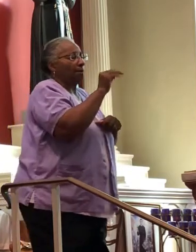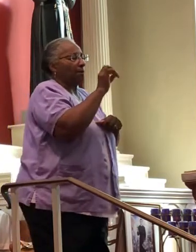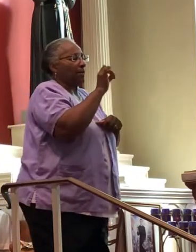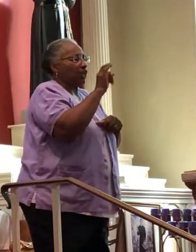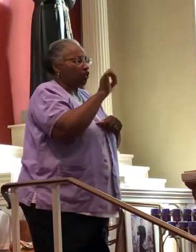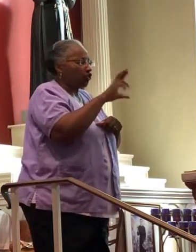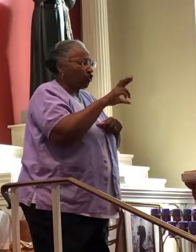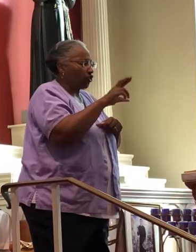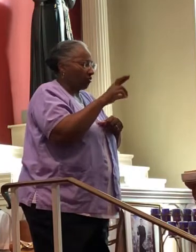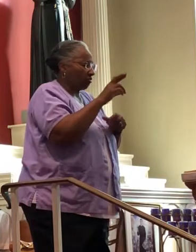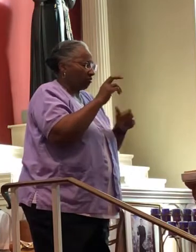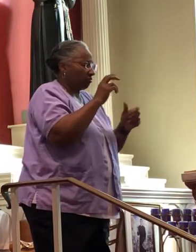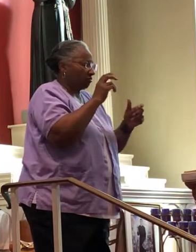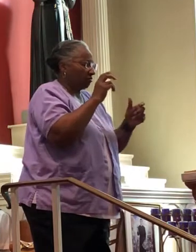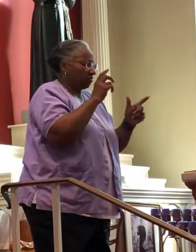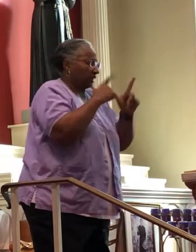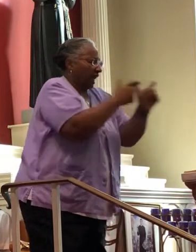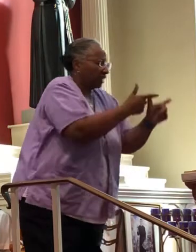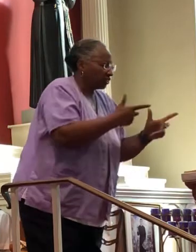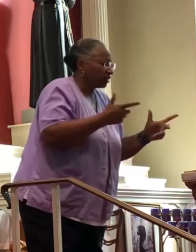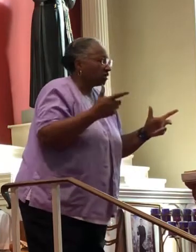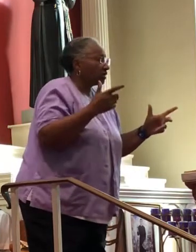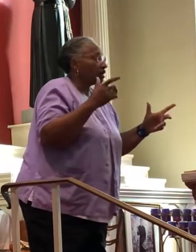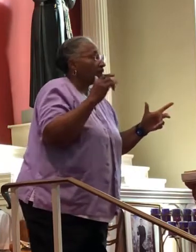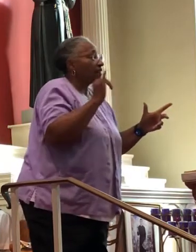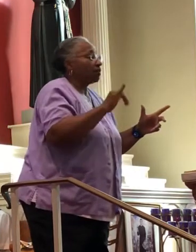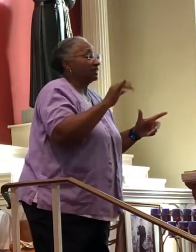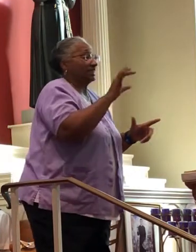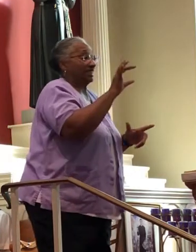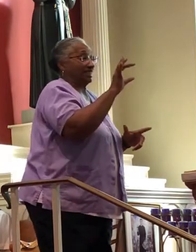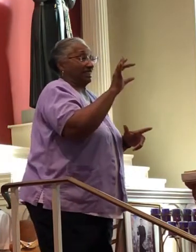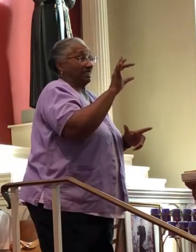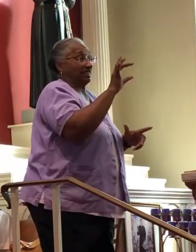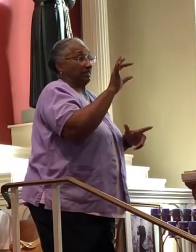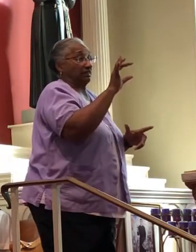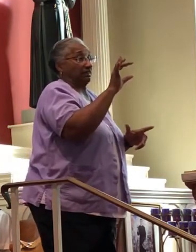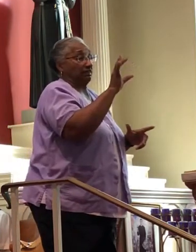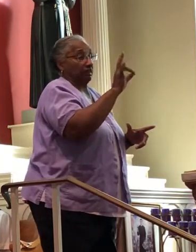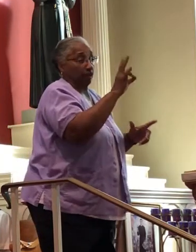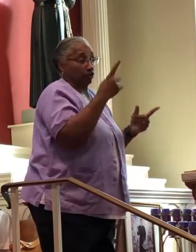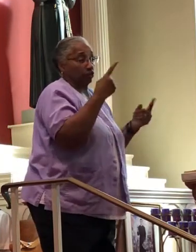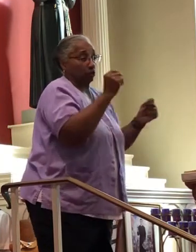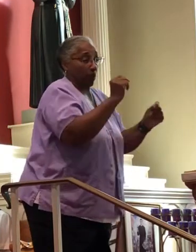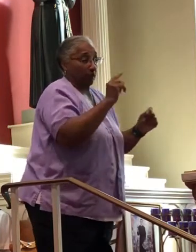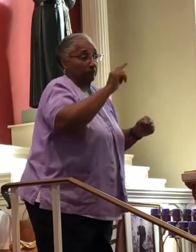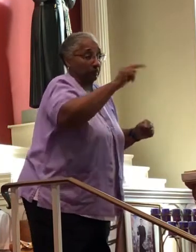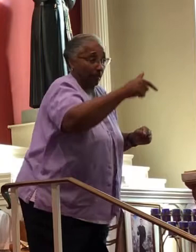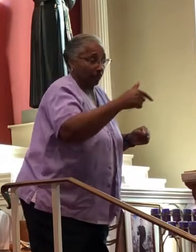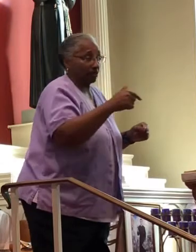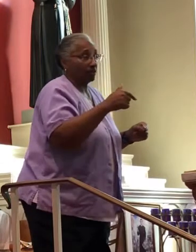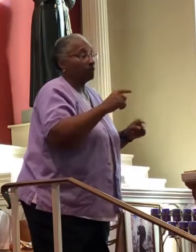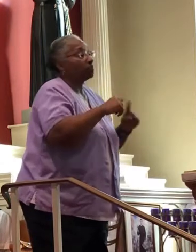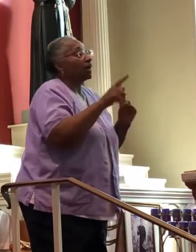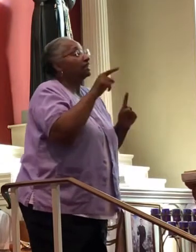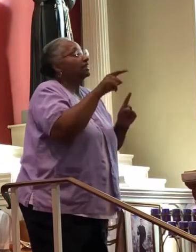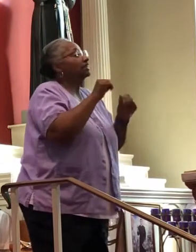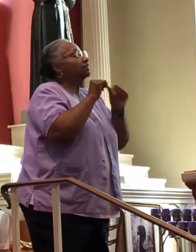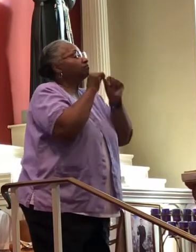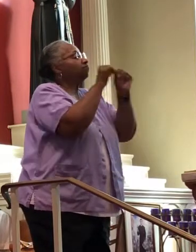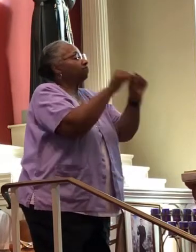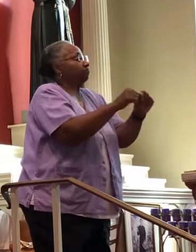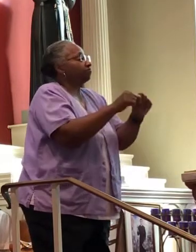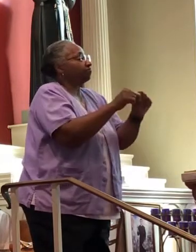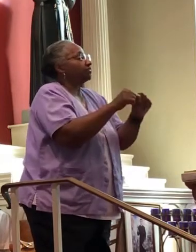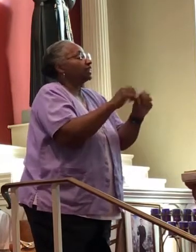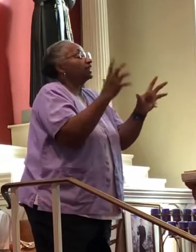the medal. But that was like 7 tries later, and he persevered. And I remember, because the victory lap for